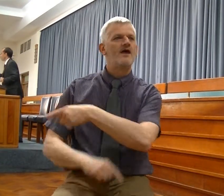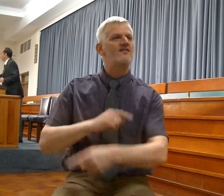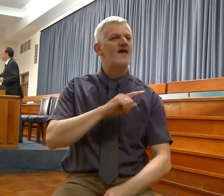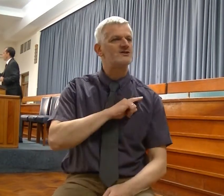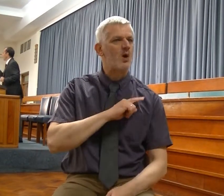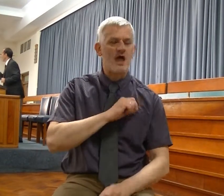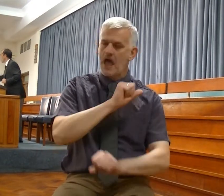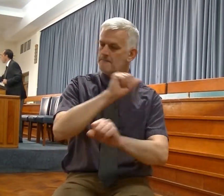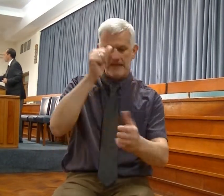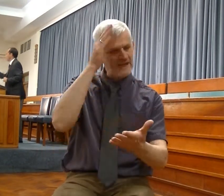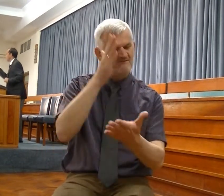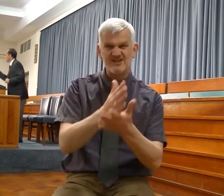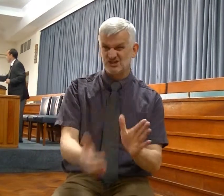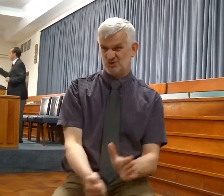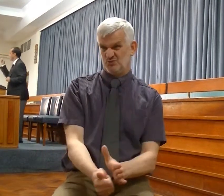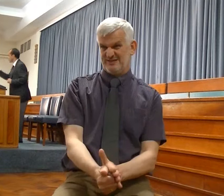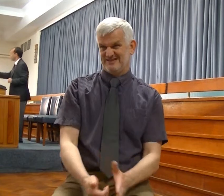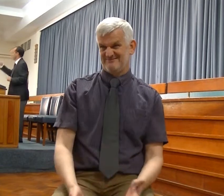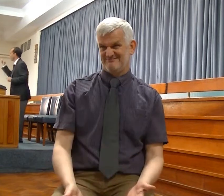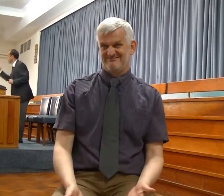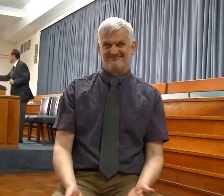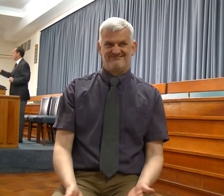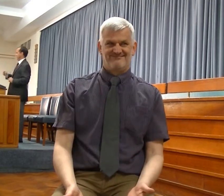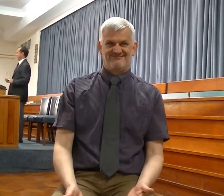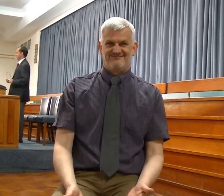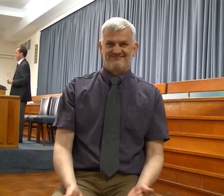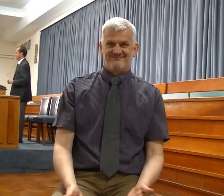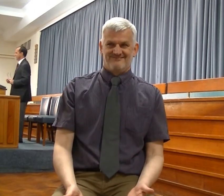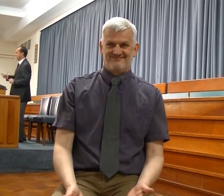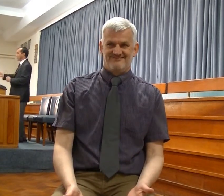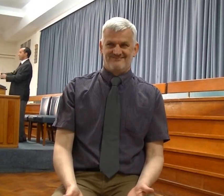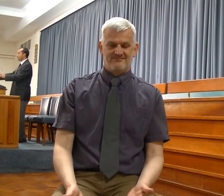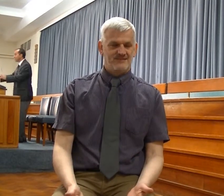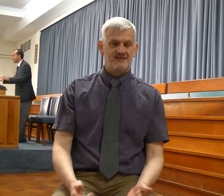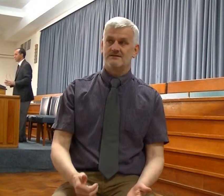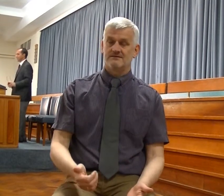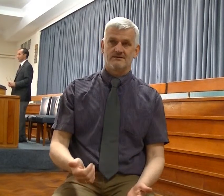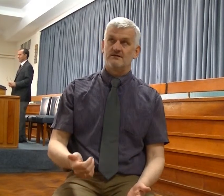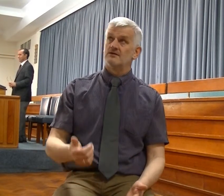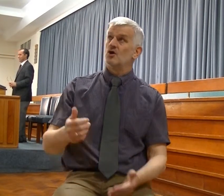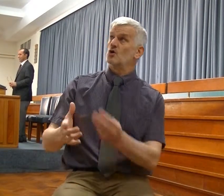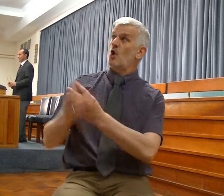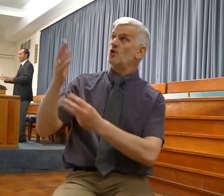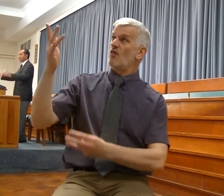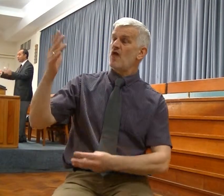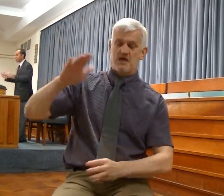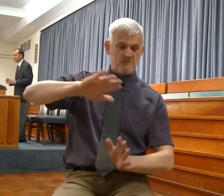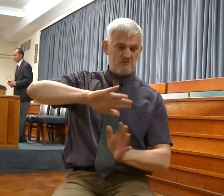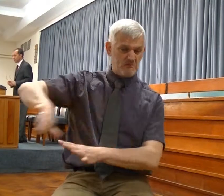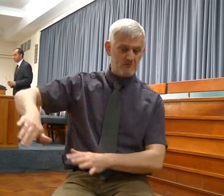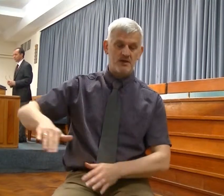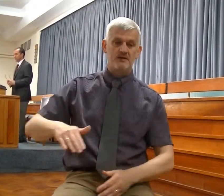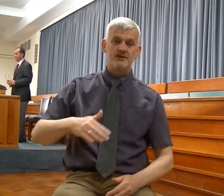that you need more faith not to believe in God than to believe in God. What's the matter with you?